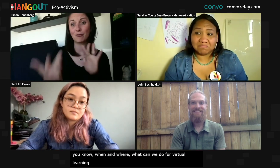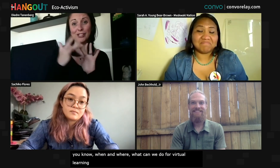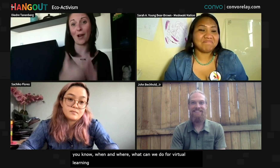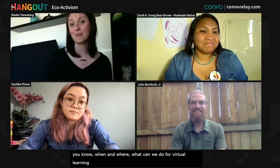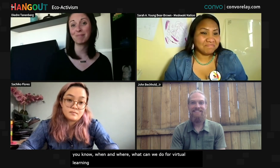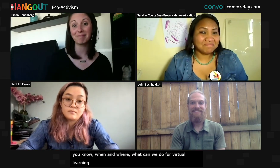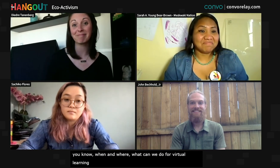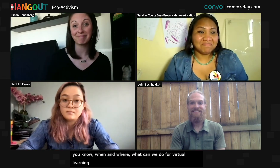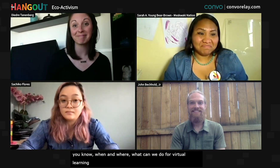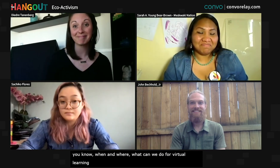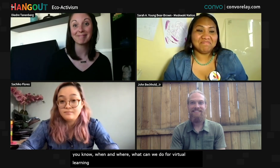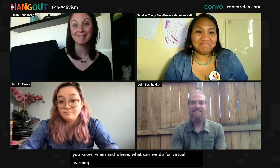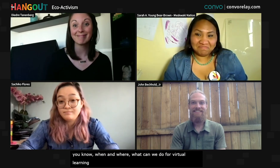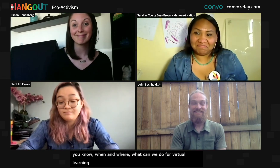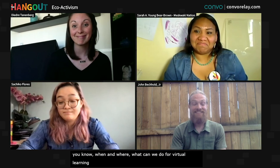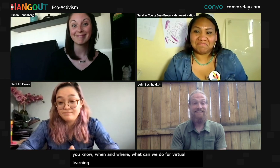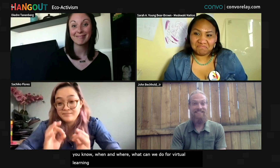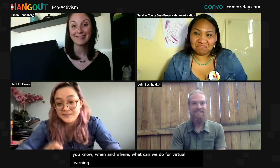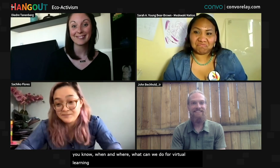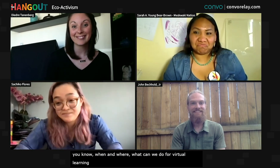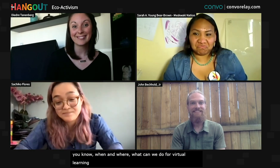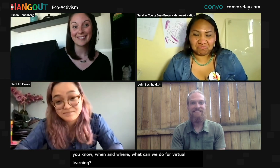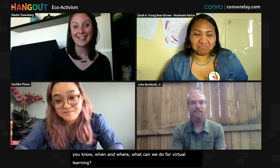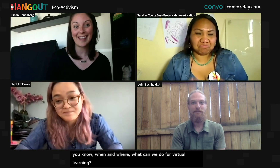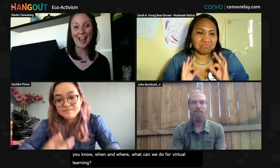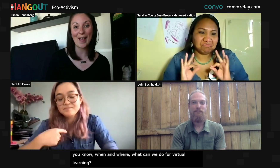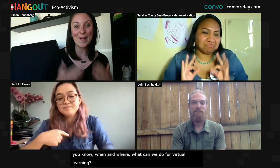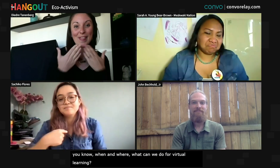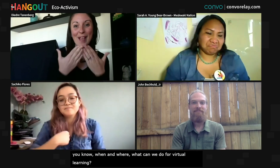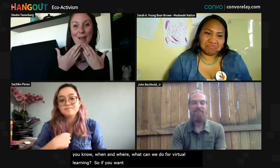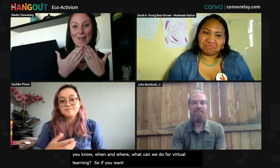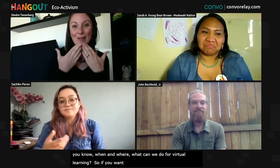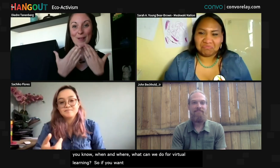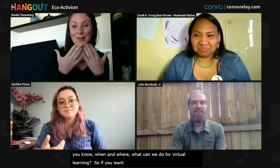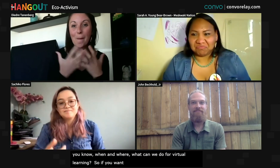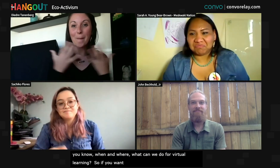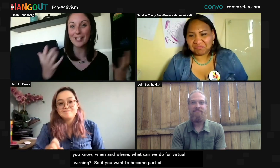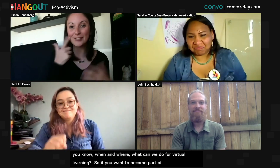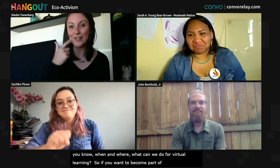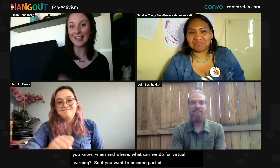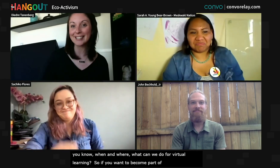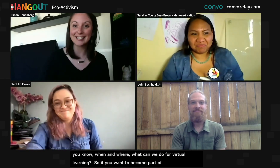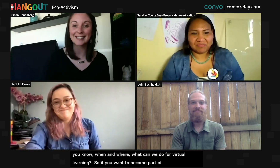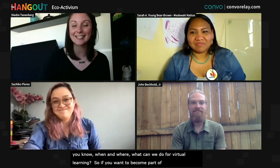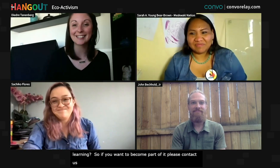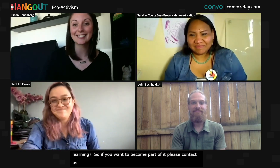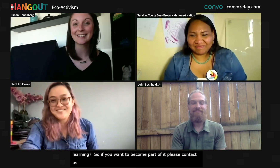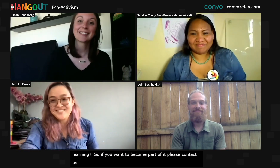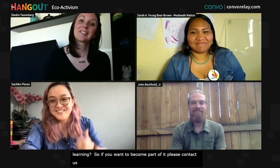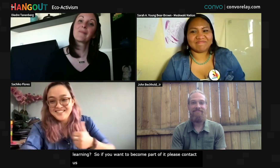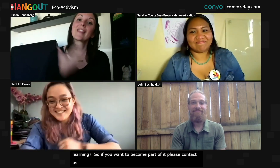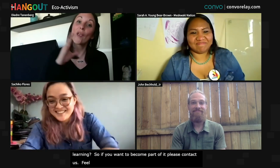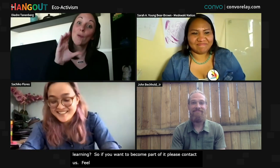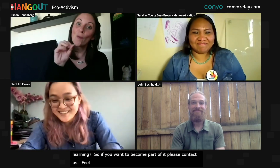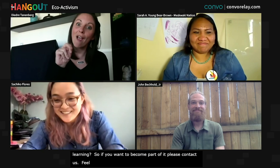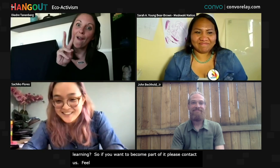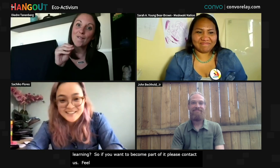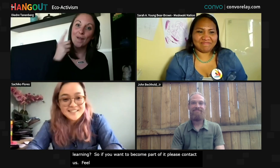So if you want to become a part of it, please do contact us. Feel free. Thank you so much. Yeah.